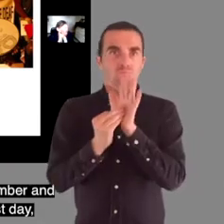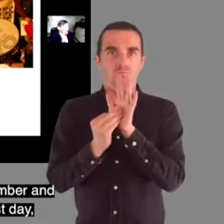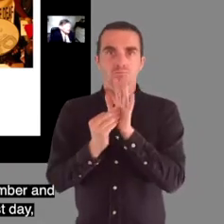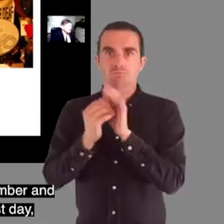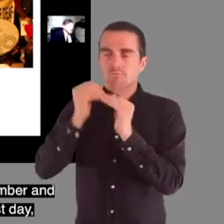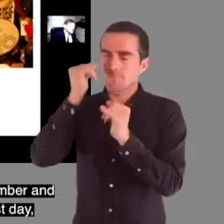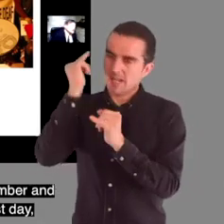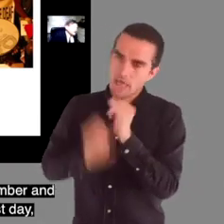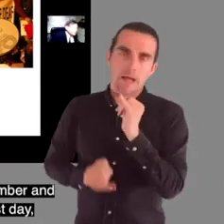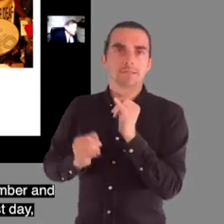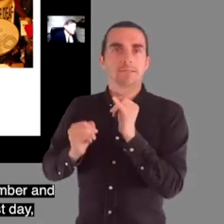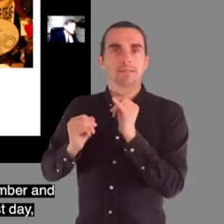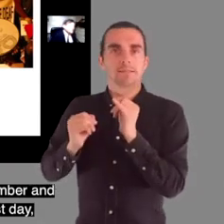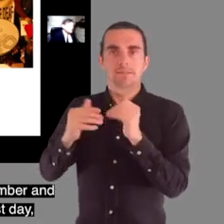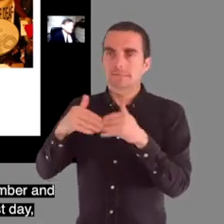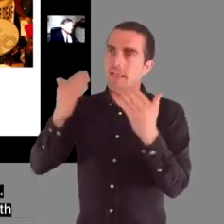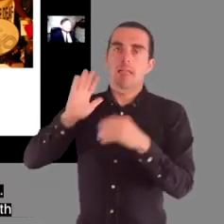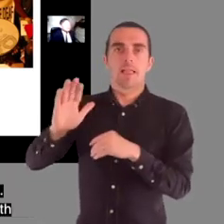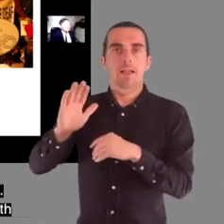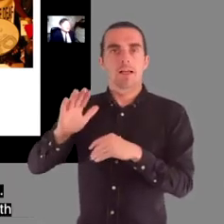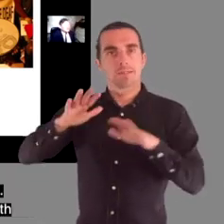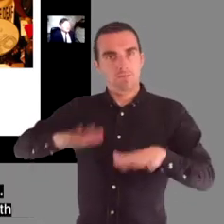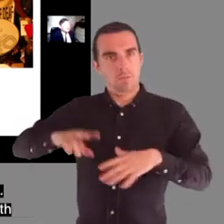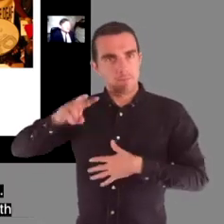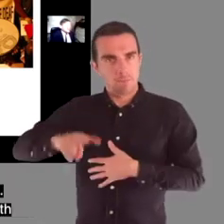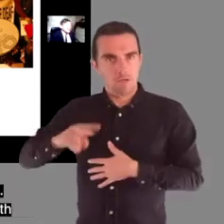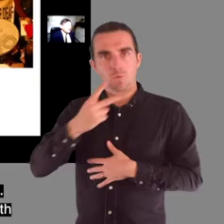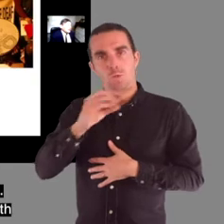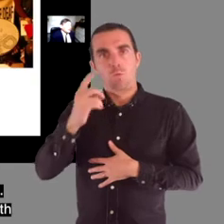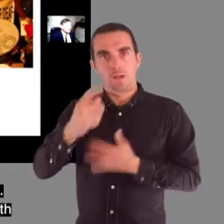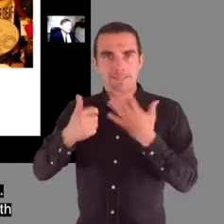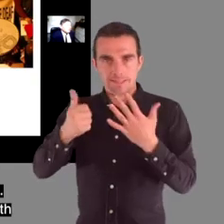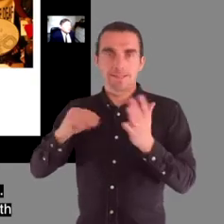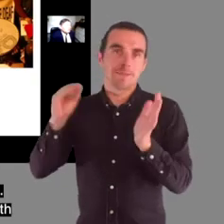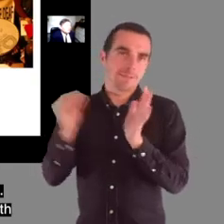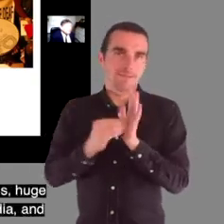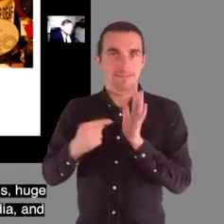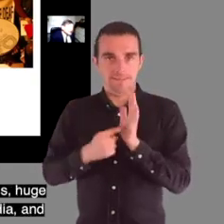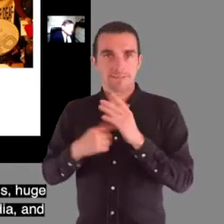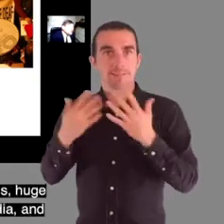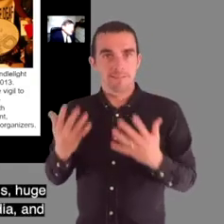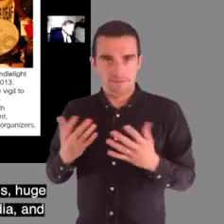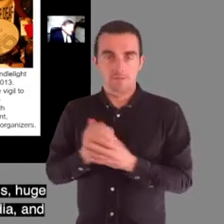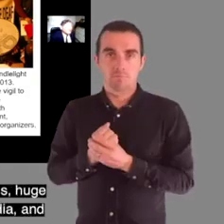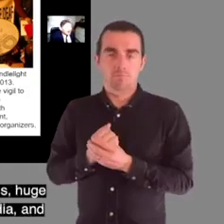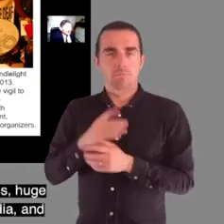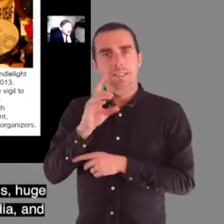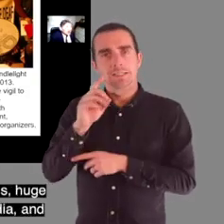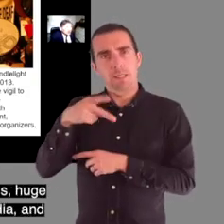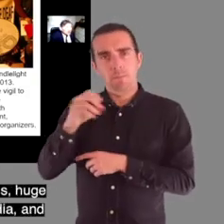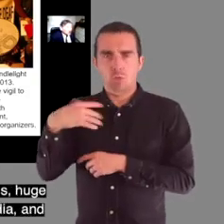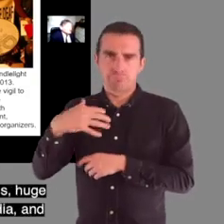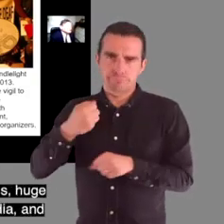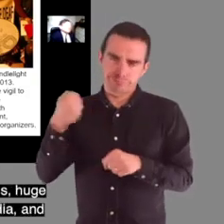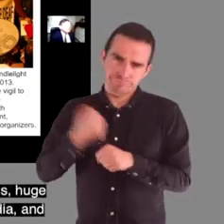law on the last day really of December 2016. There's still problems with implementation, but nevertheless,